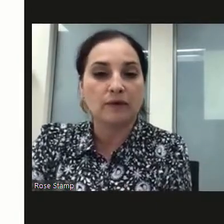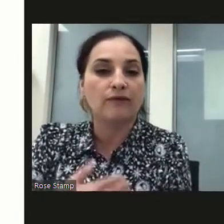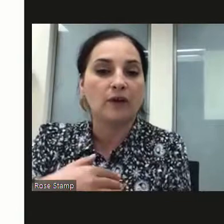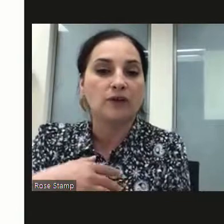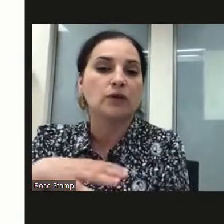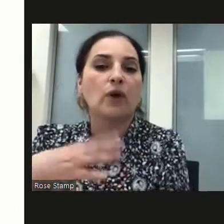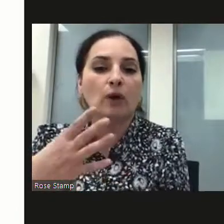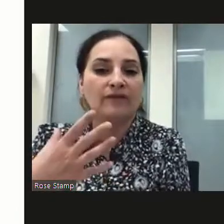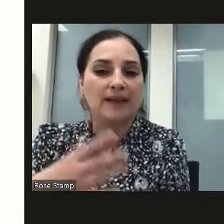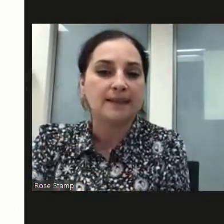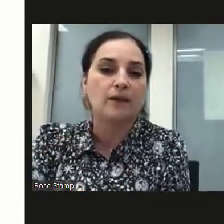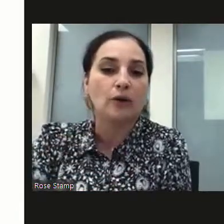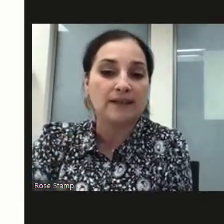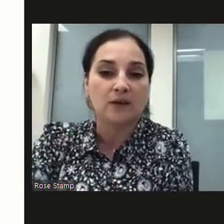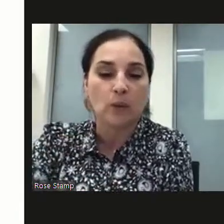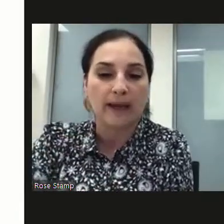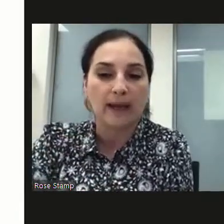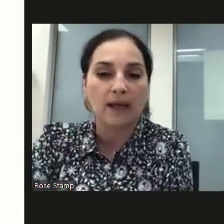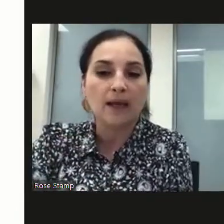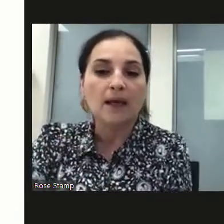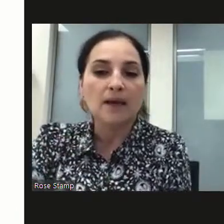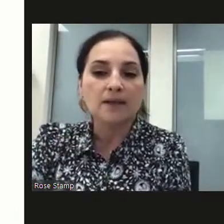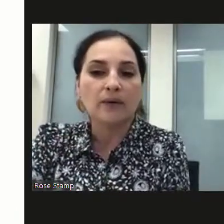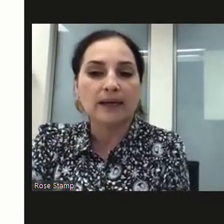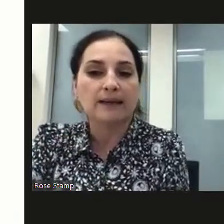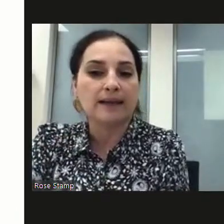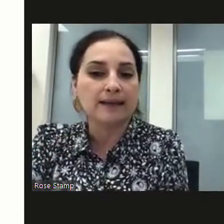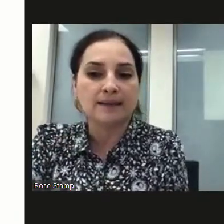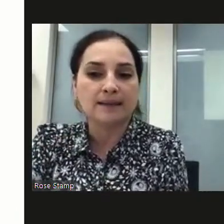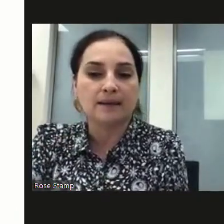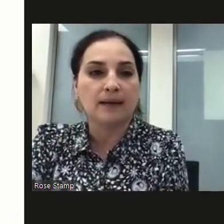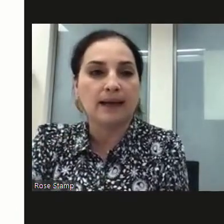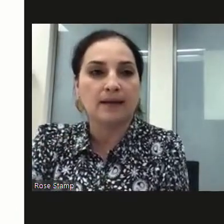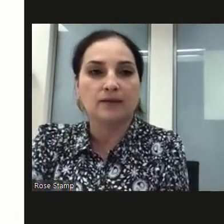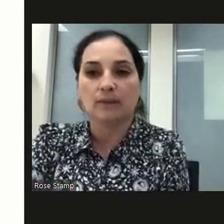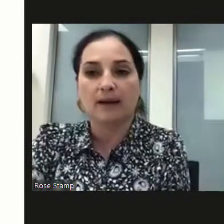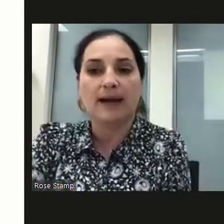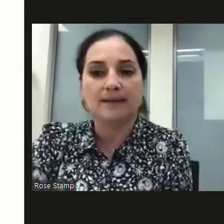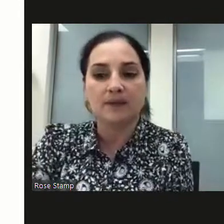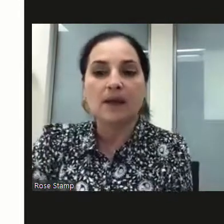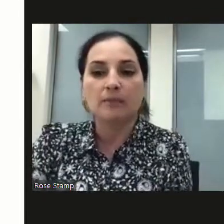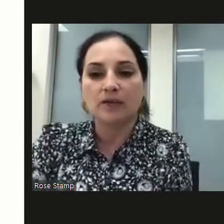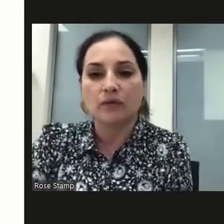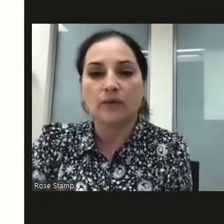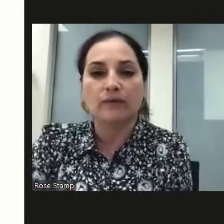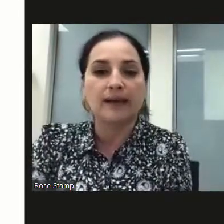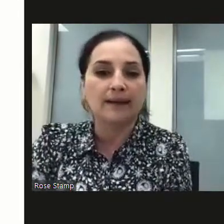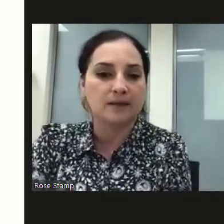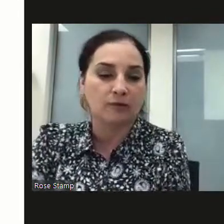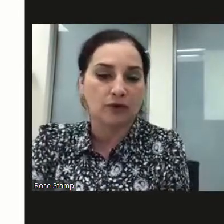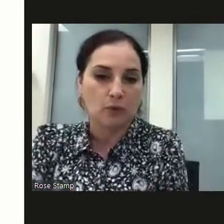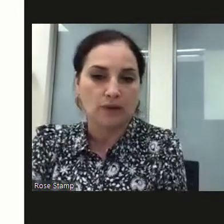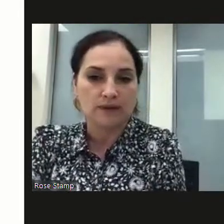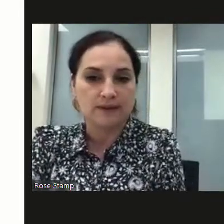proto-words refer to whole events in a holistic way, so that lexical and grammatical items emerge through the reanalysis